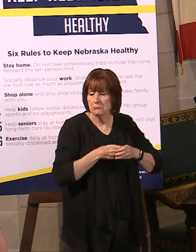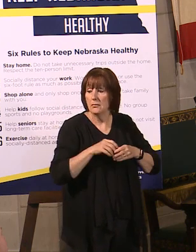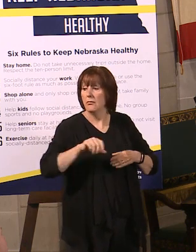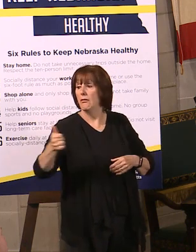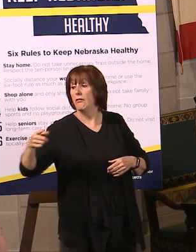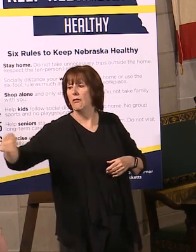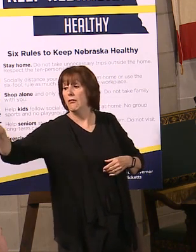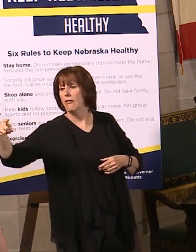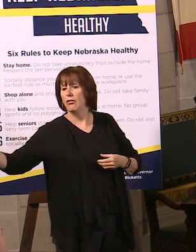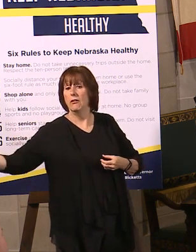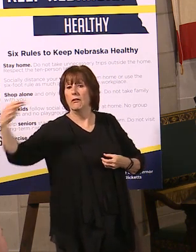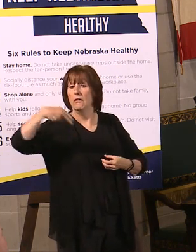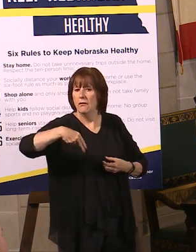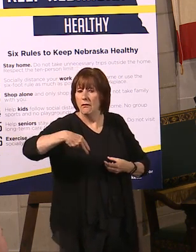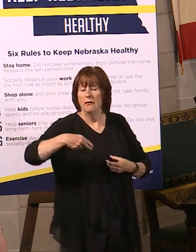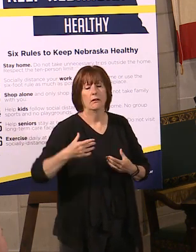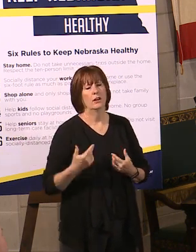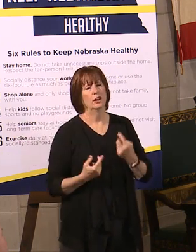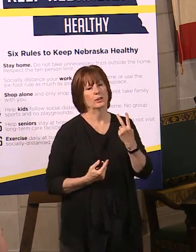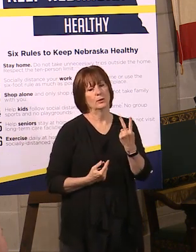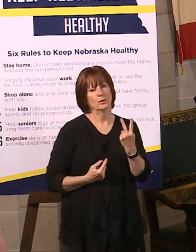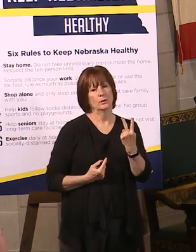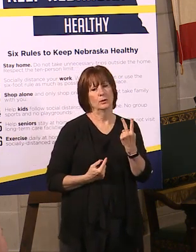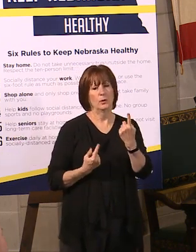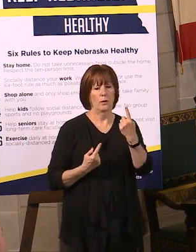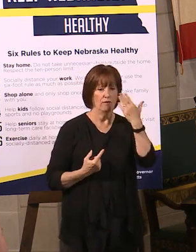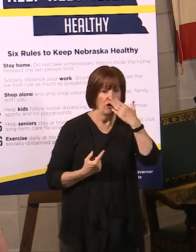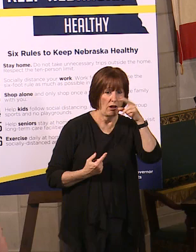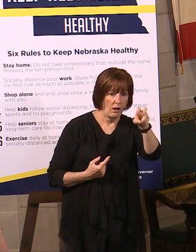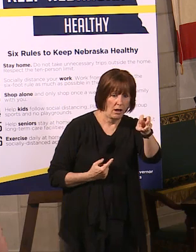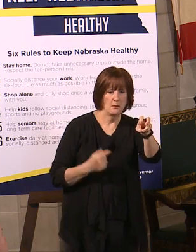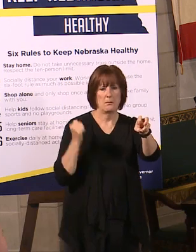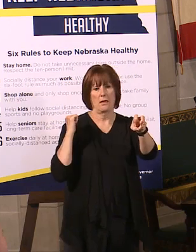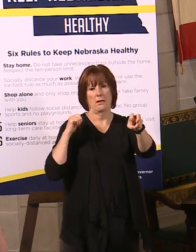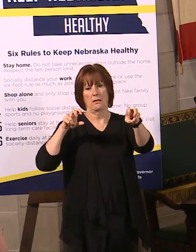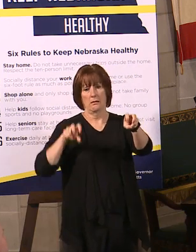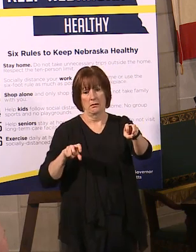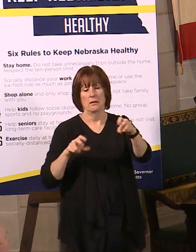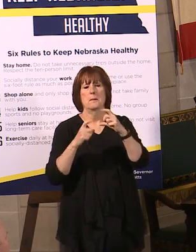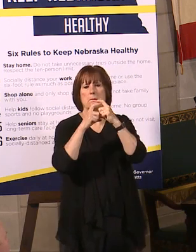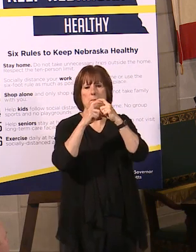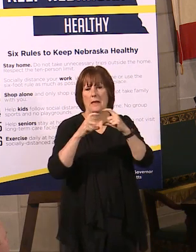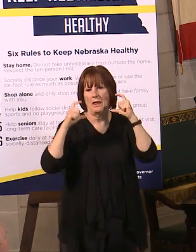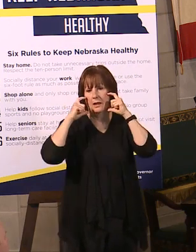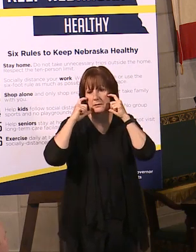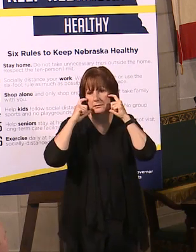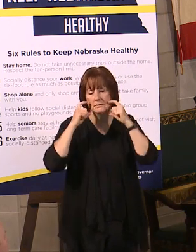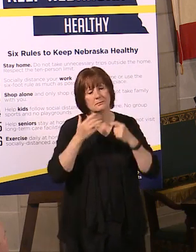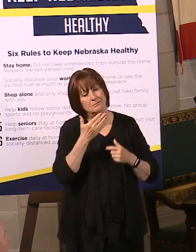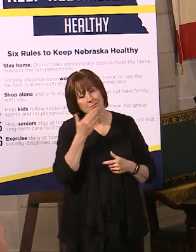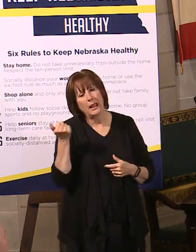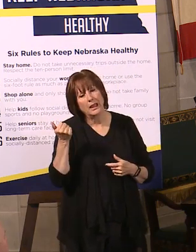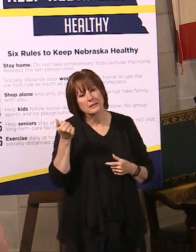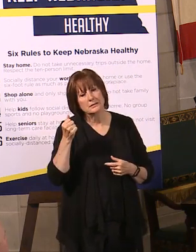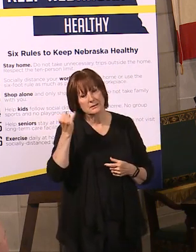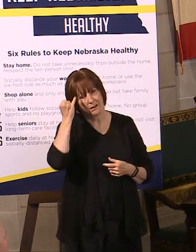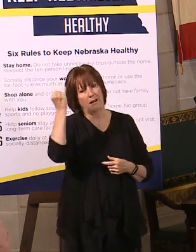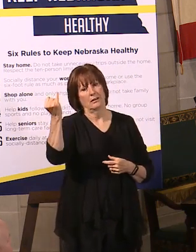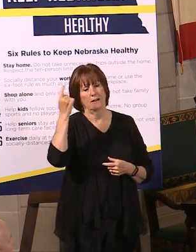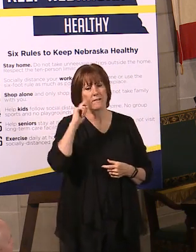else, then have only 2 people carpool, one in the front, one in the back, both wearing masks. So that would be kind of best practice for carpooling.